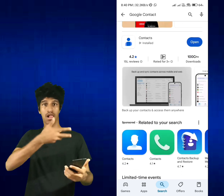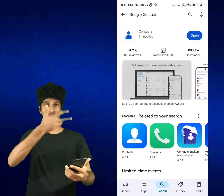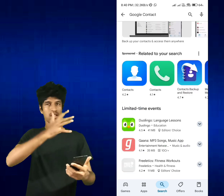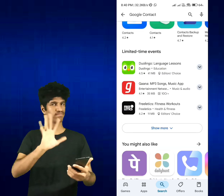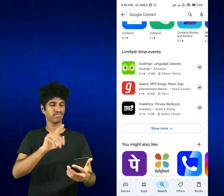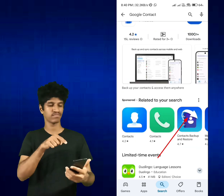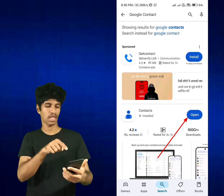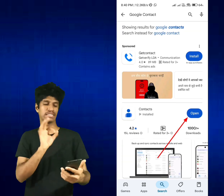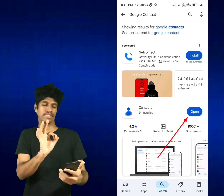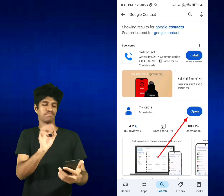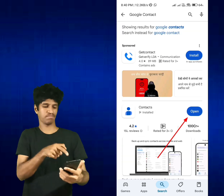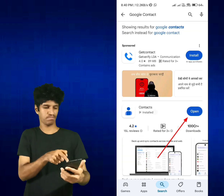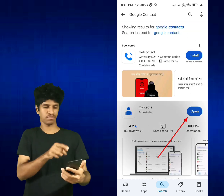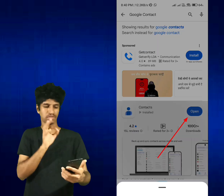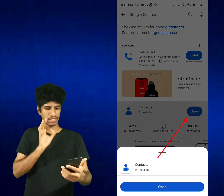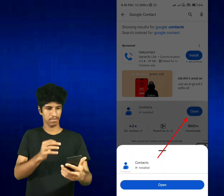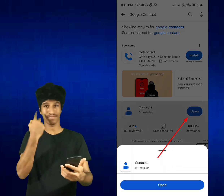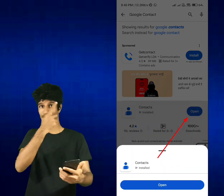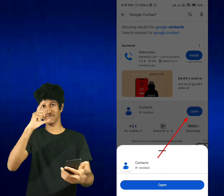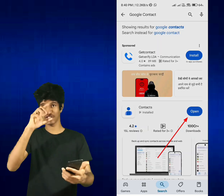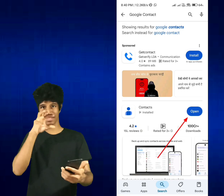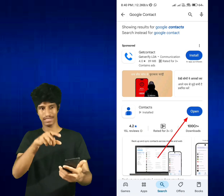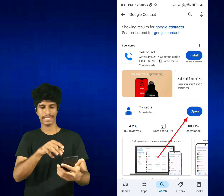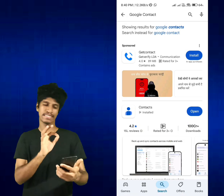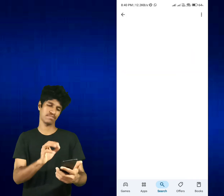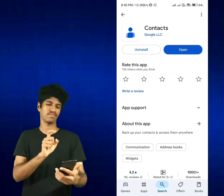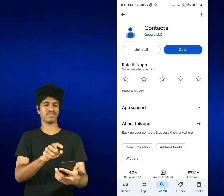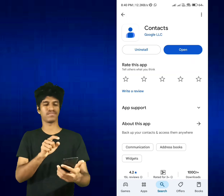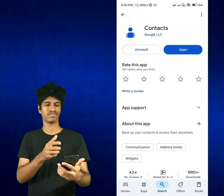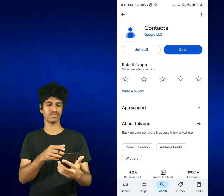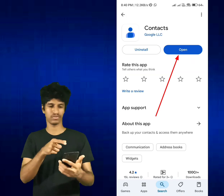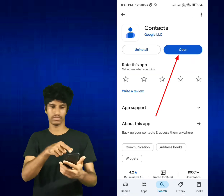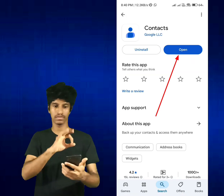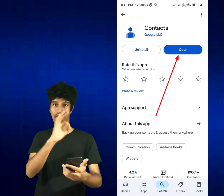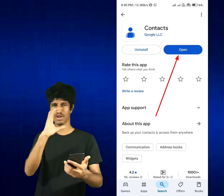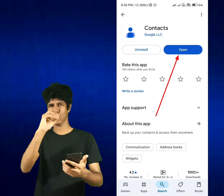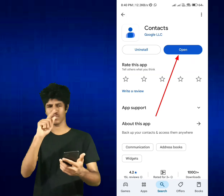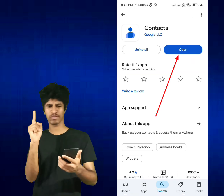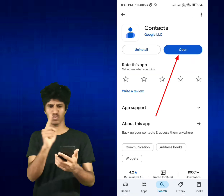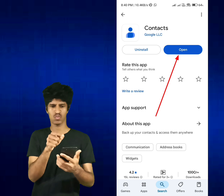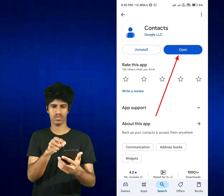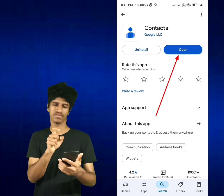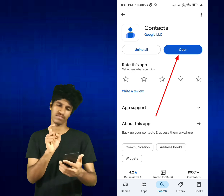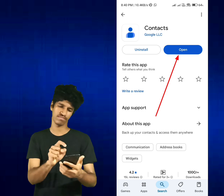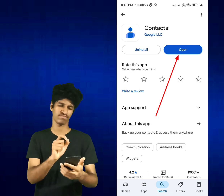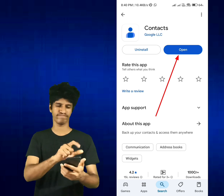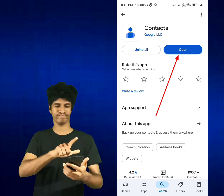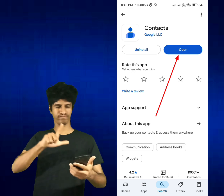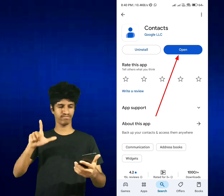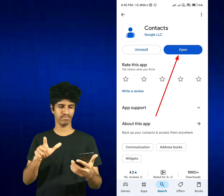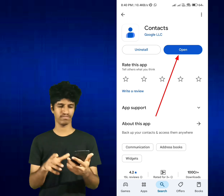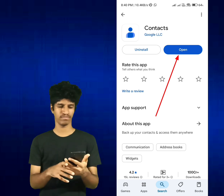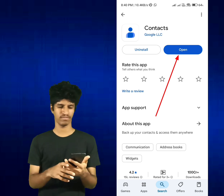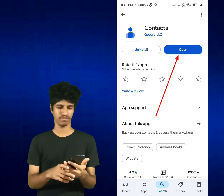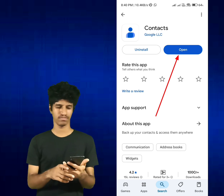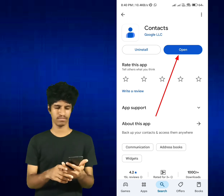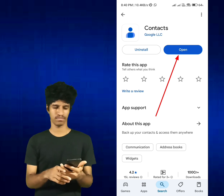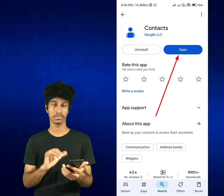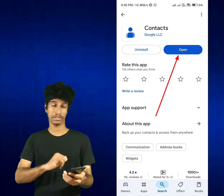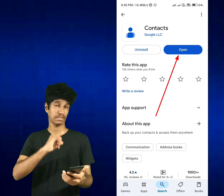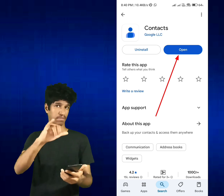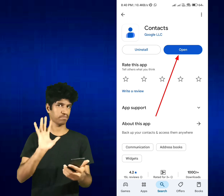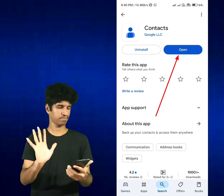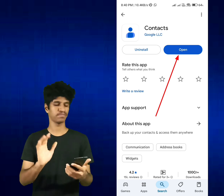soon. Fuck that, I'll do what I wanna do. I got a different path from everyone and that includes you. Who are you to tell me